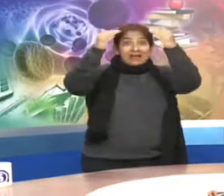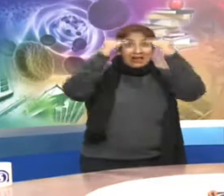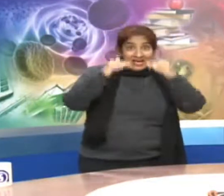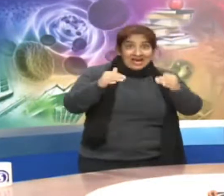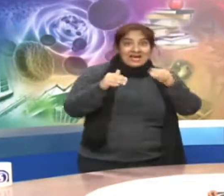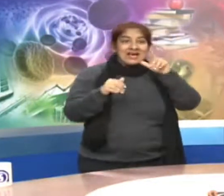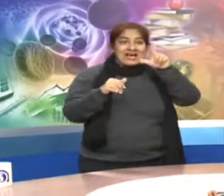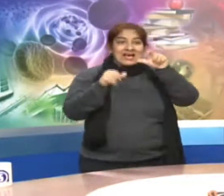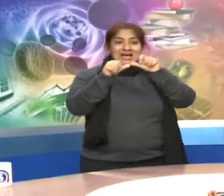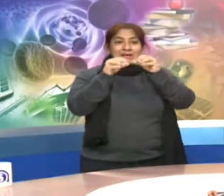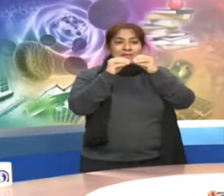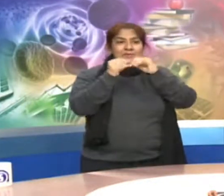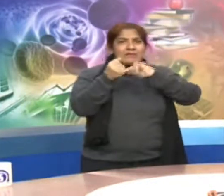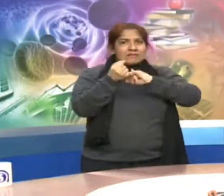labs.